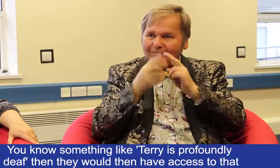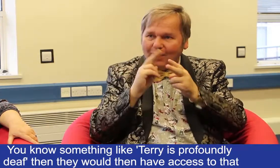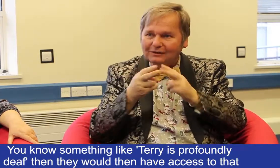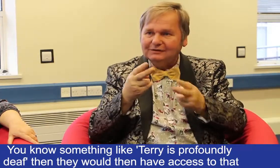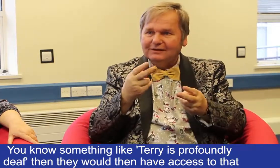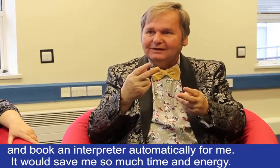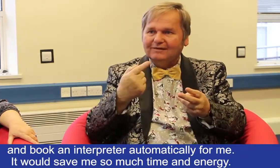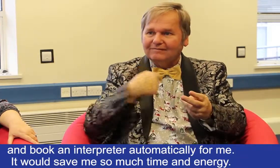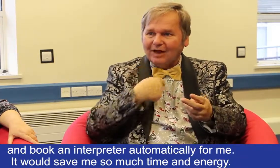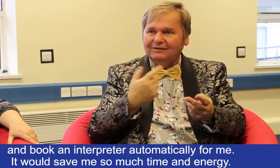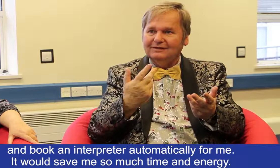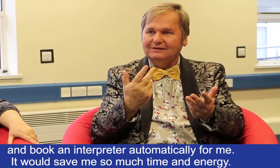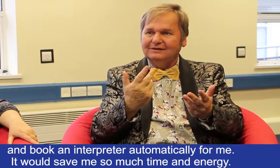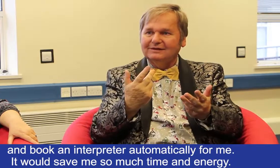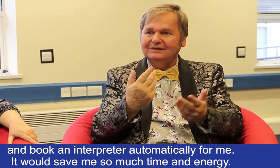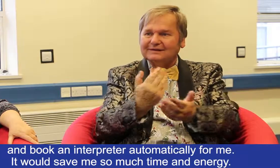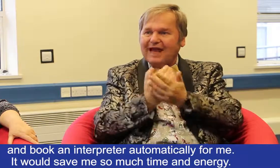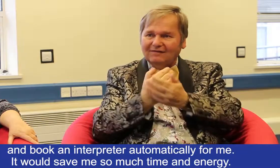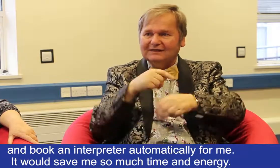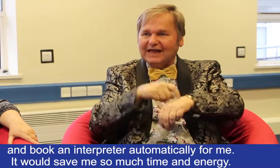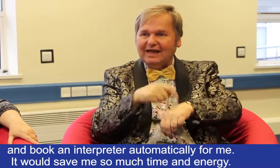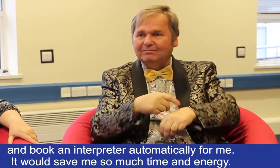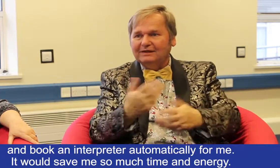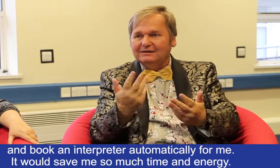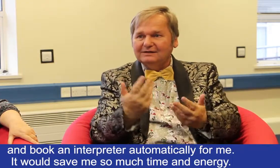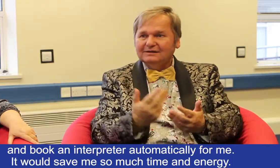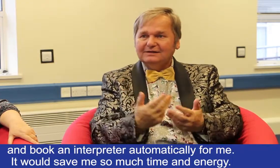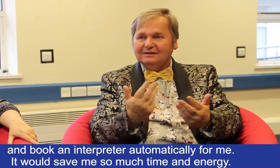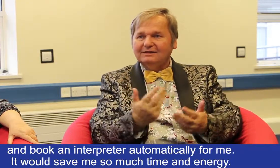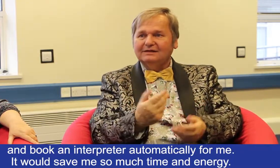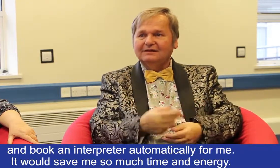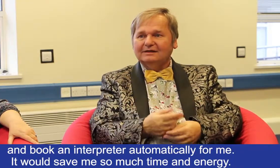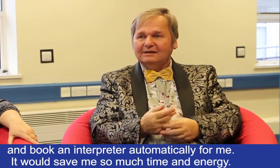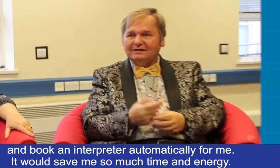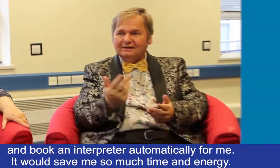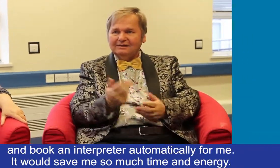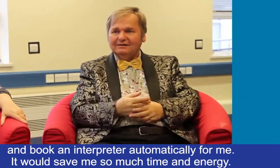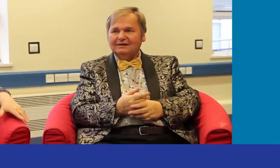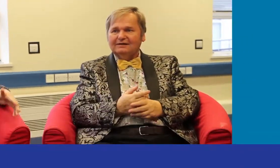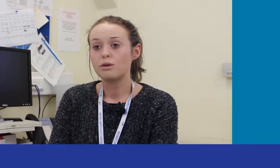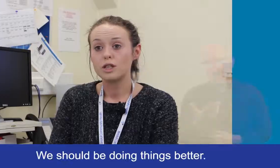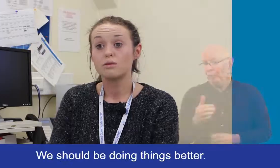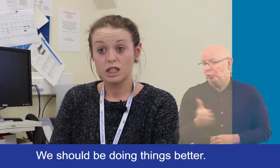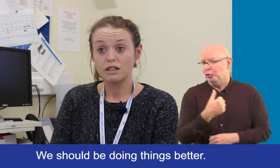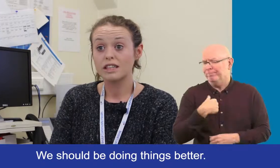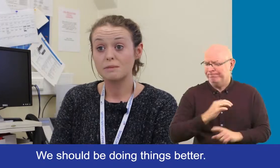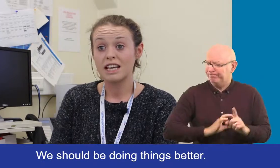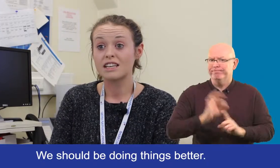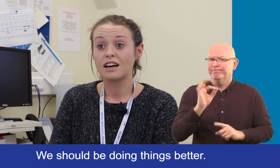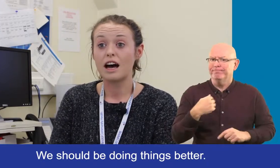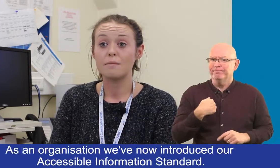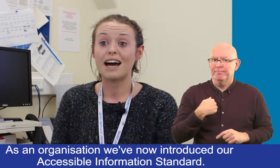then have access to that and book an interpreter automatically for me. It would save me so much time and energy. We should be doing